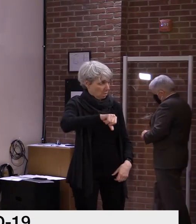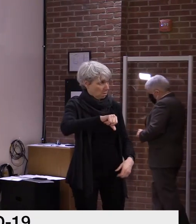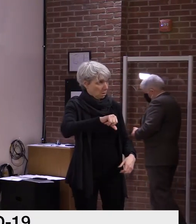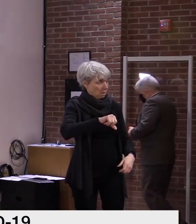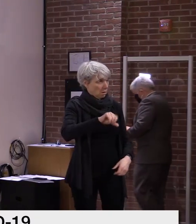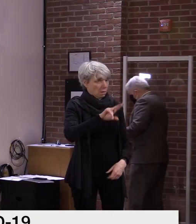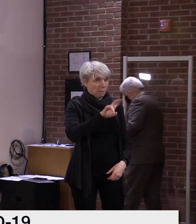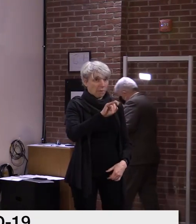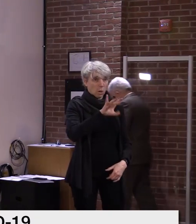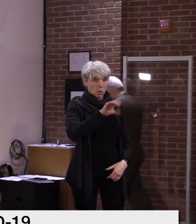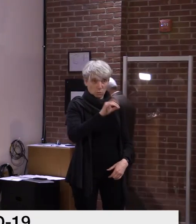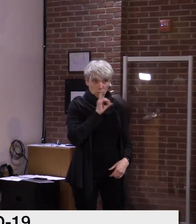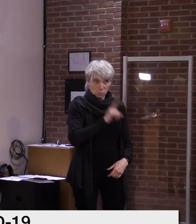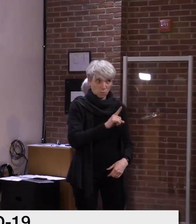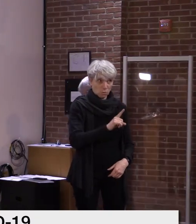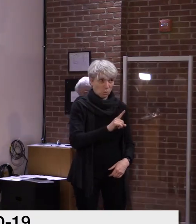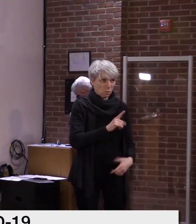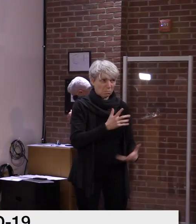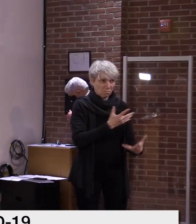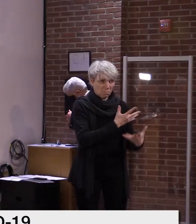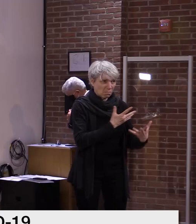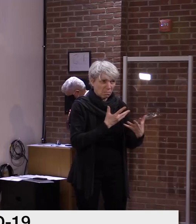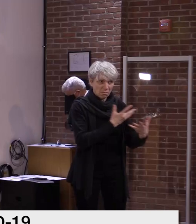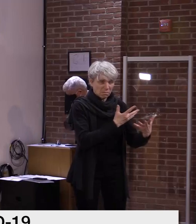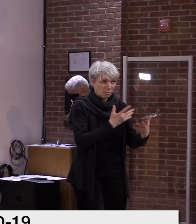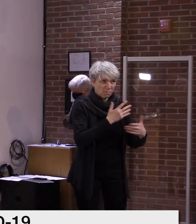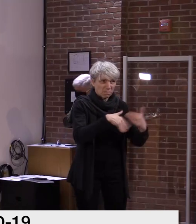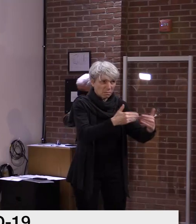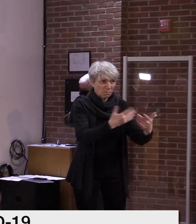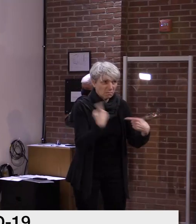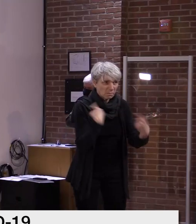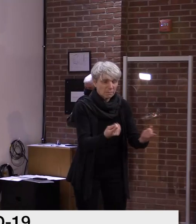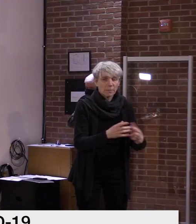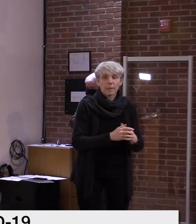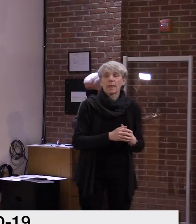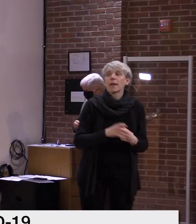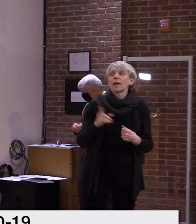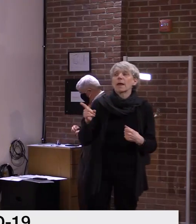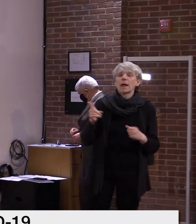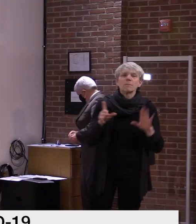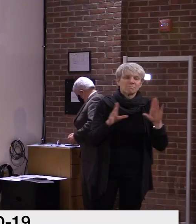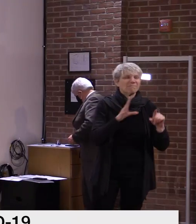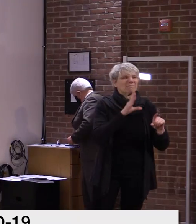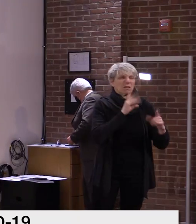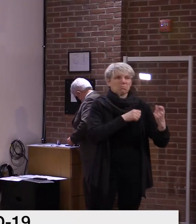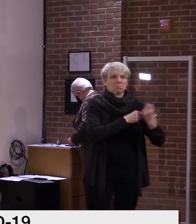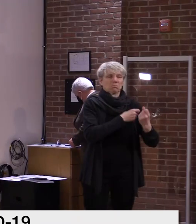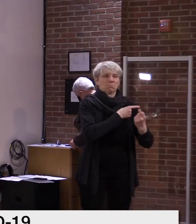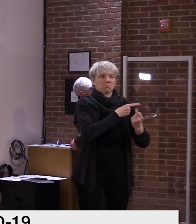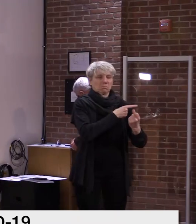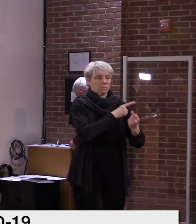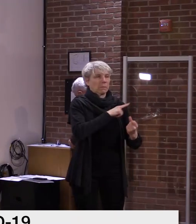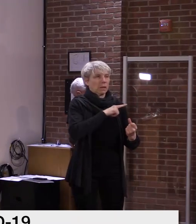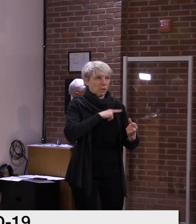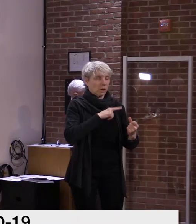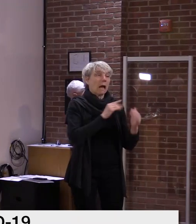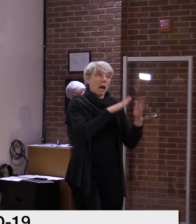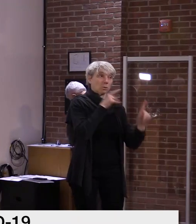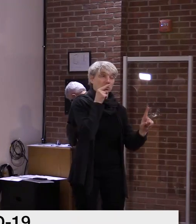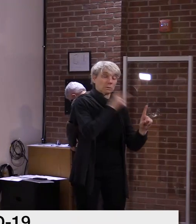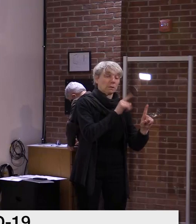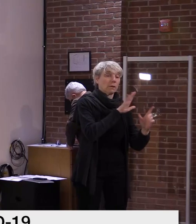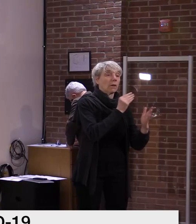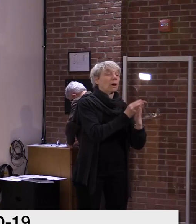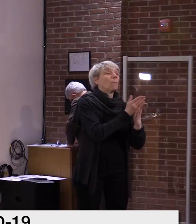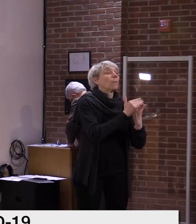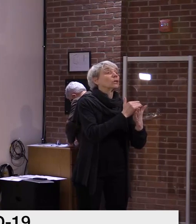I mean, they haven't, you know, in defense of the legislature, the House in particular, their budget